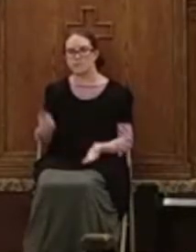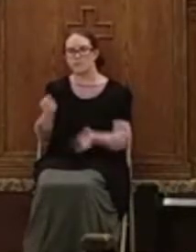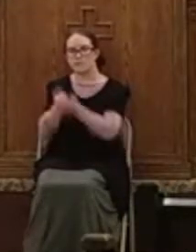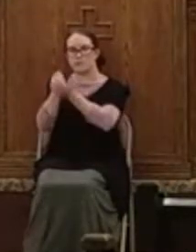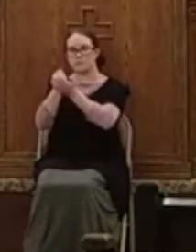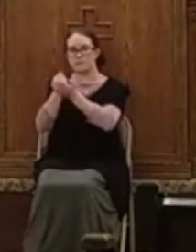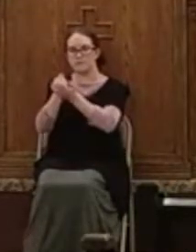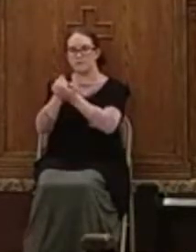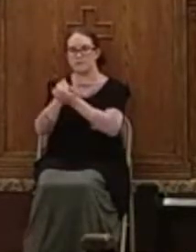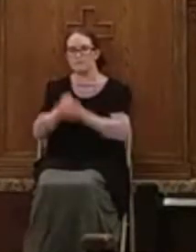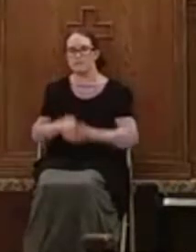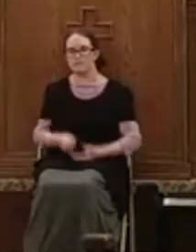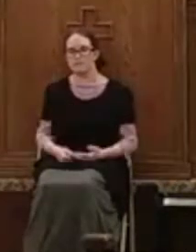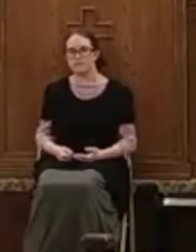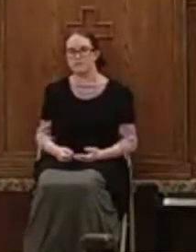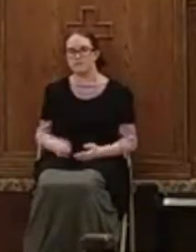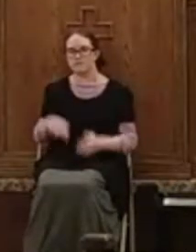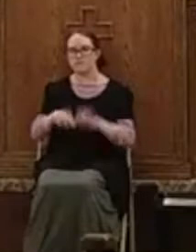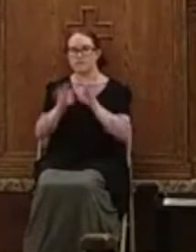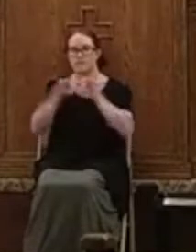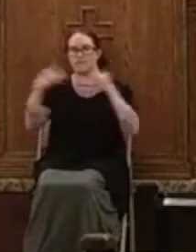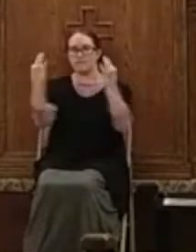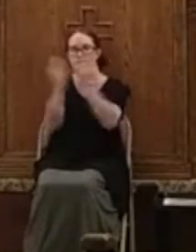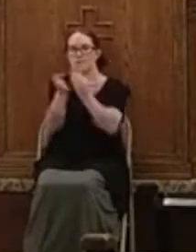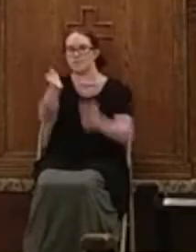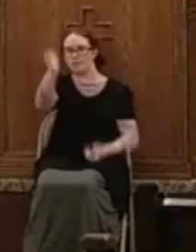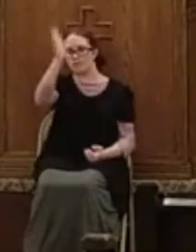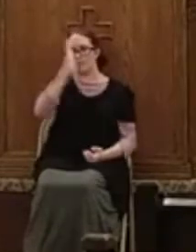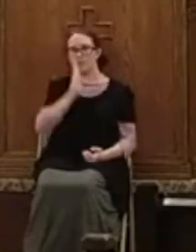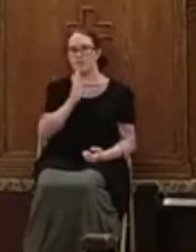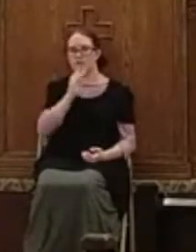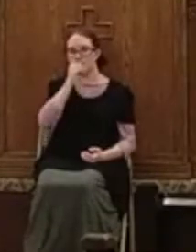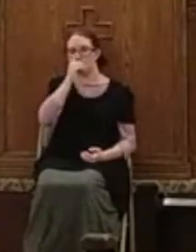Adopted into the family of God.